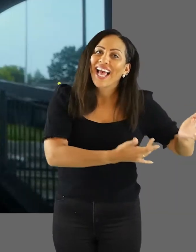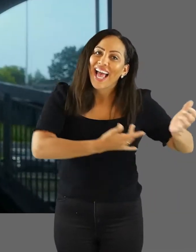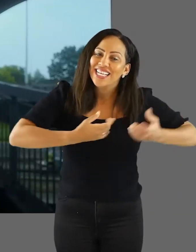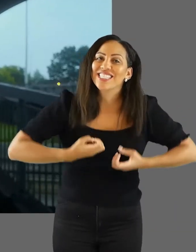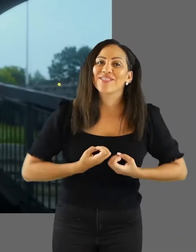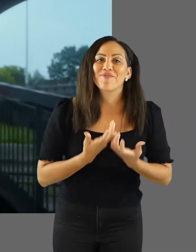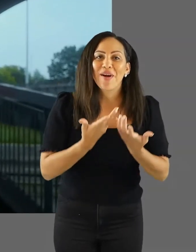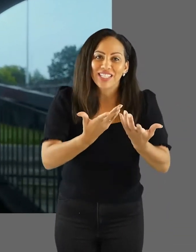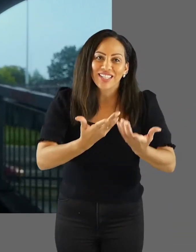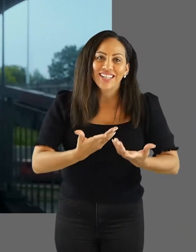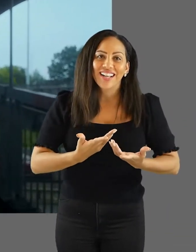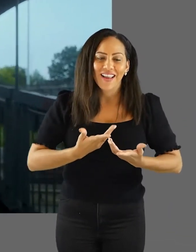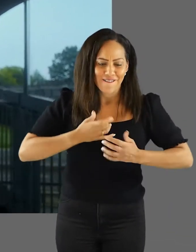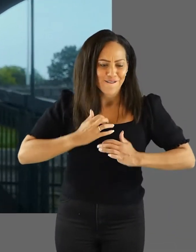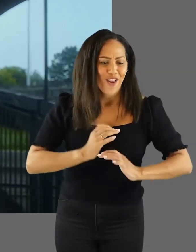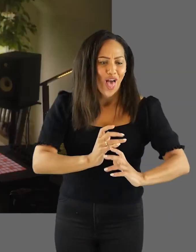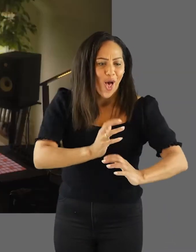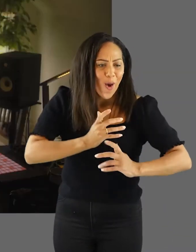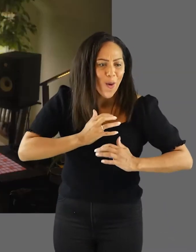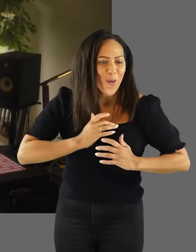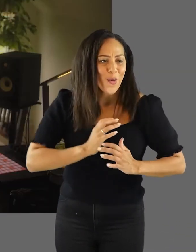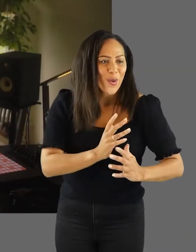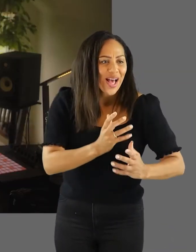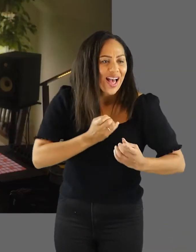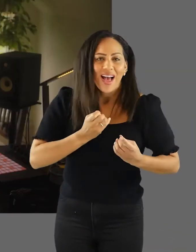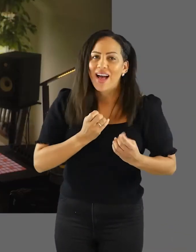the beginning, it was a way of escaping it.